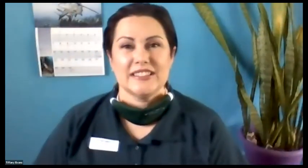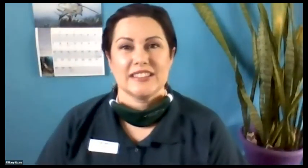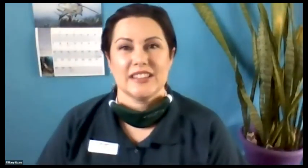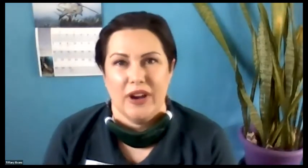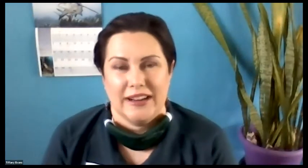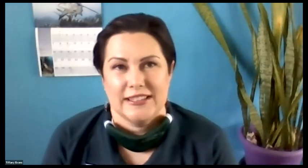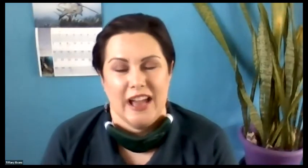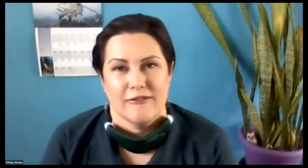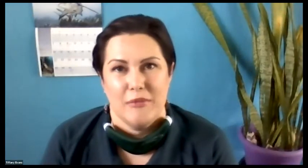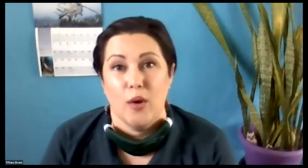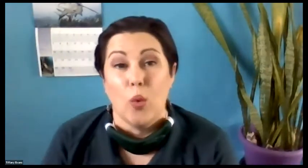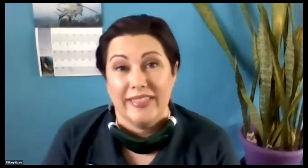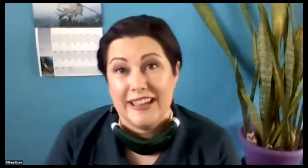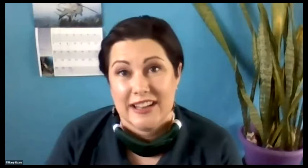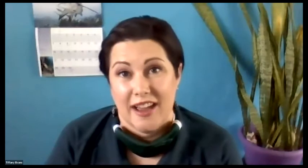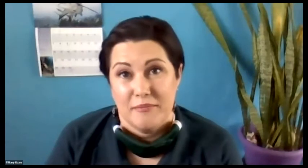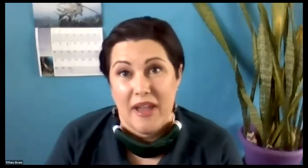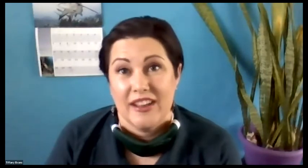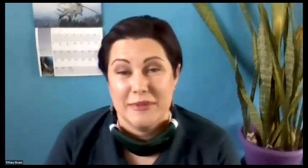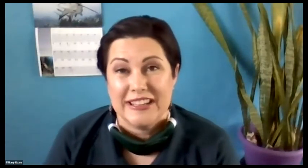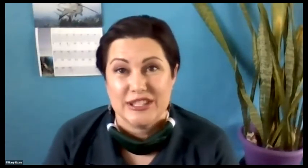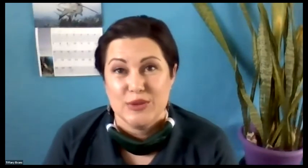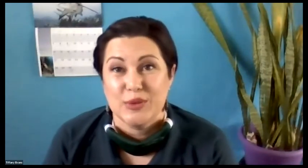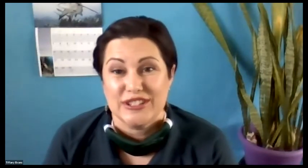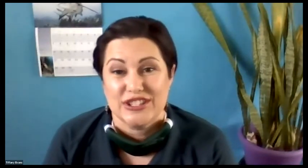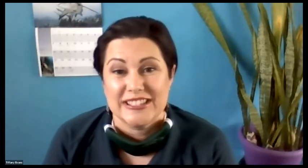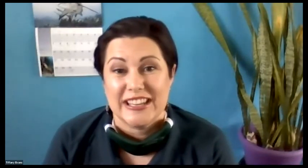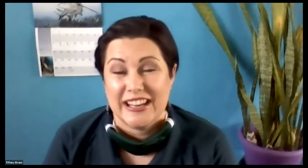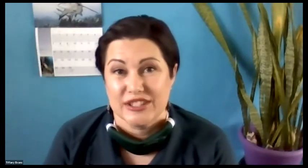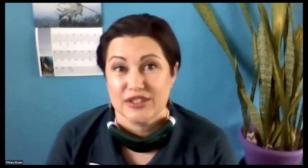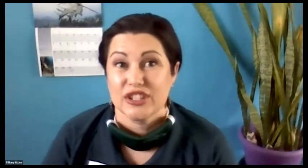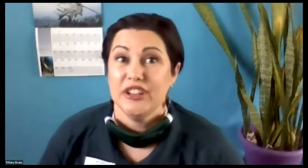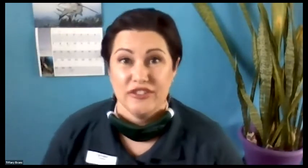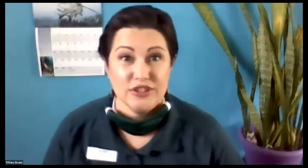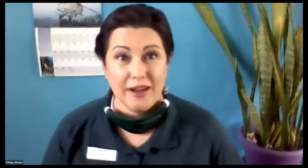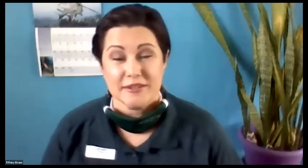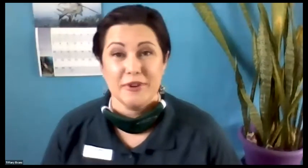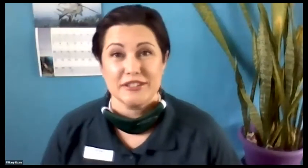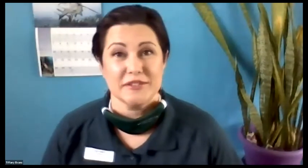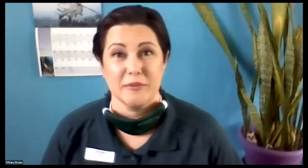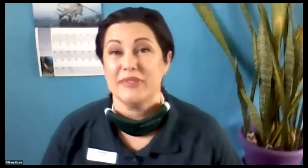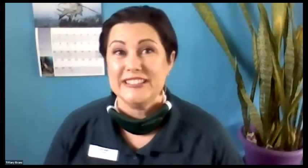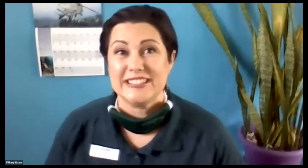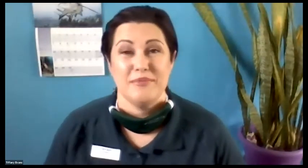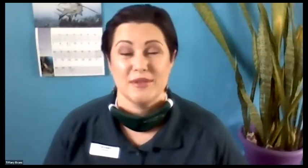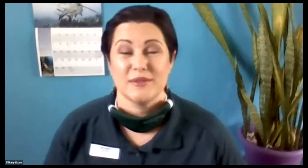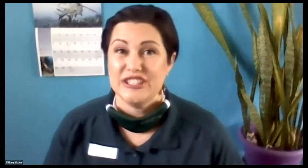and practice the alphabet one last time, and then I'm going to get to questions and answers. So if you do have some questions for me, please type those into the